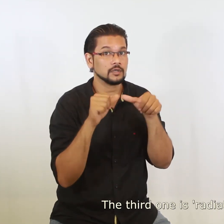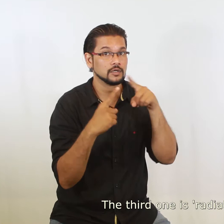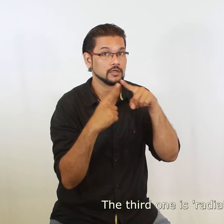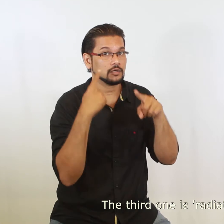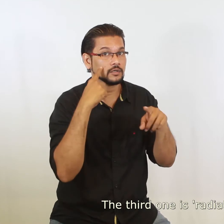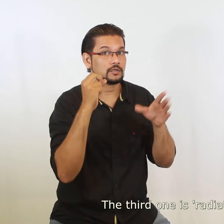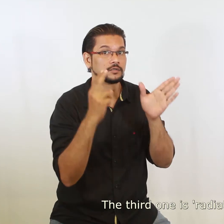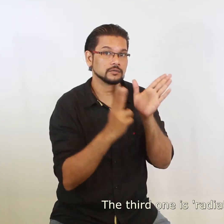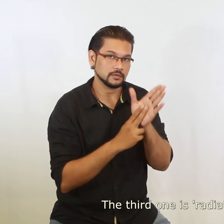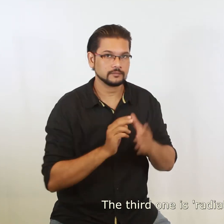radiation.